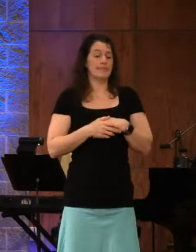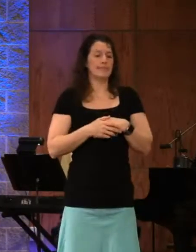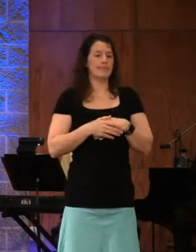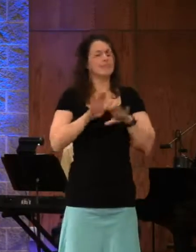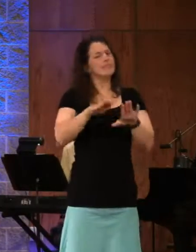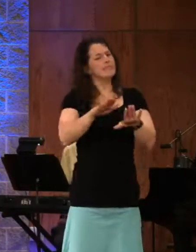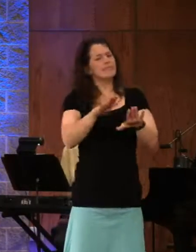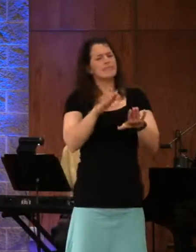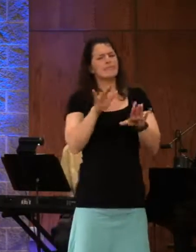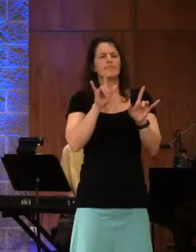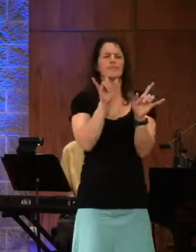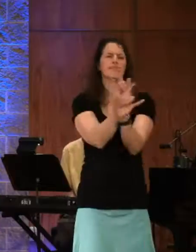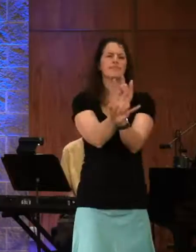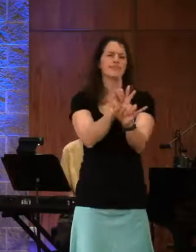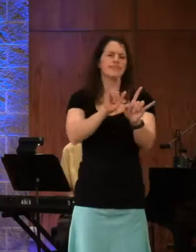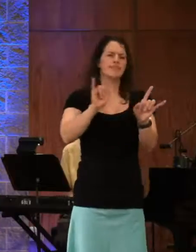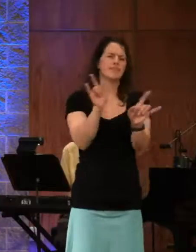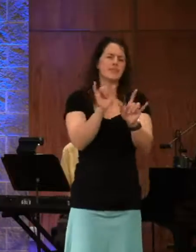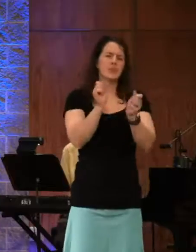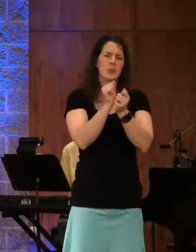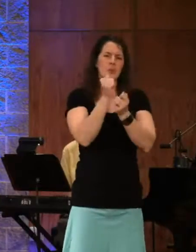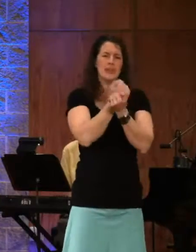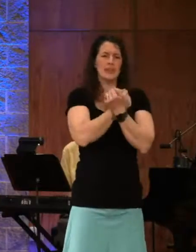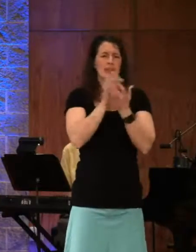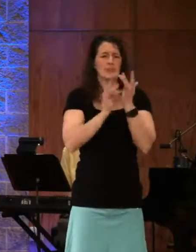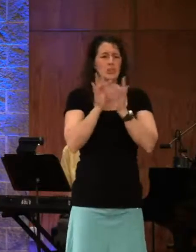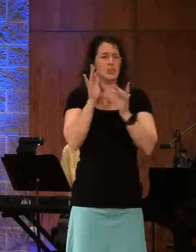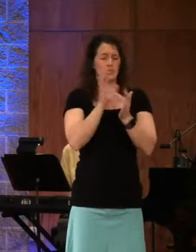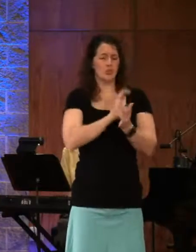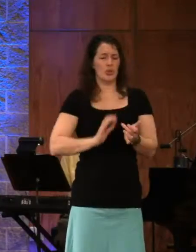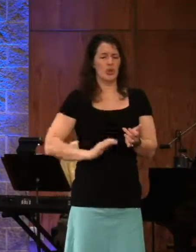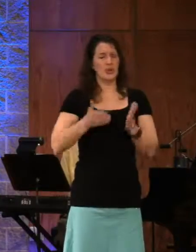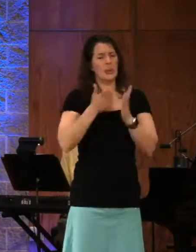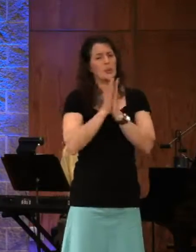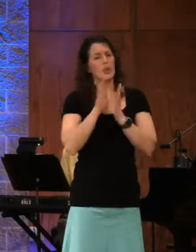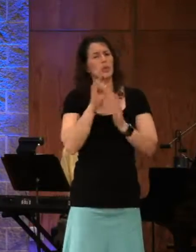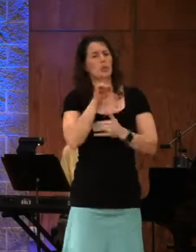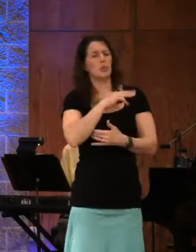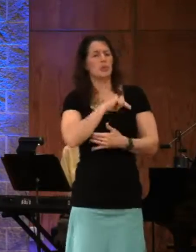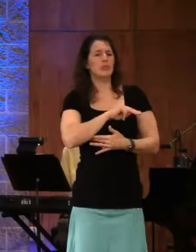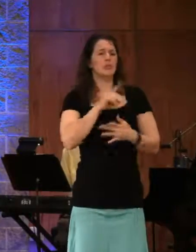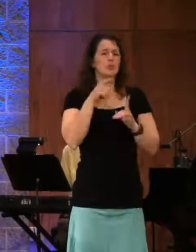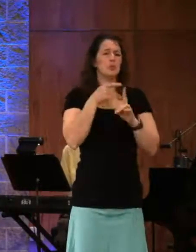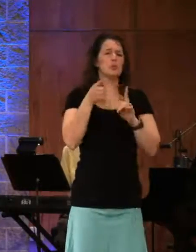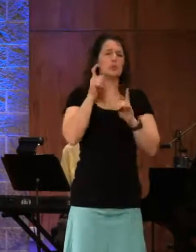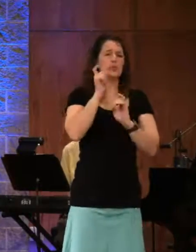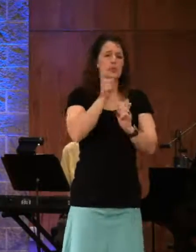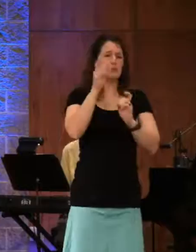Listen, how we love you. We love you with the love of Jesus Christ. I pray that you've been ministered to and